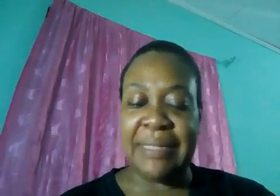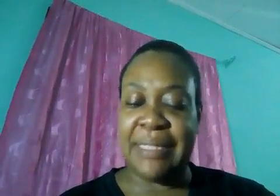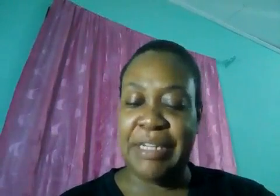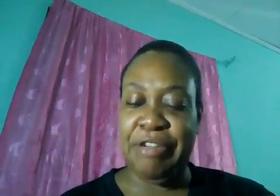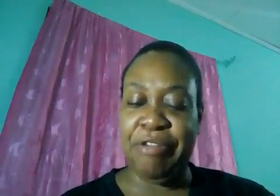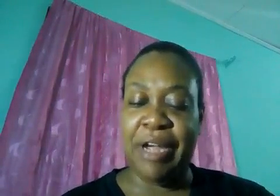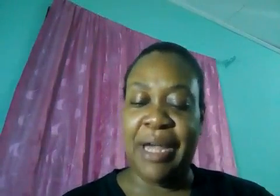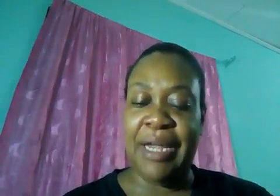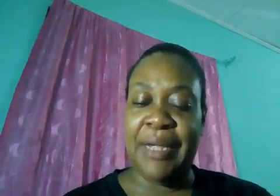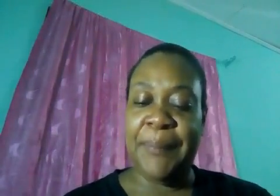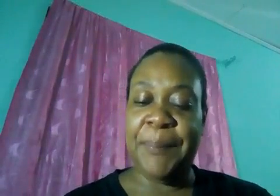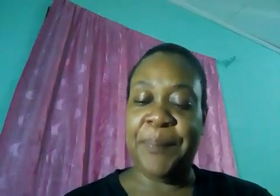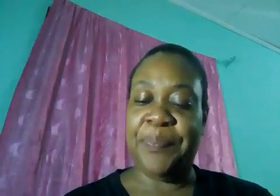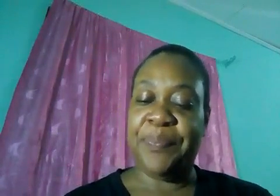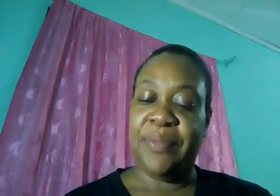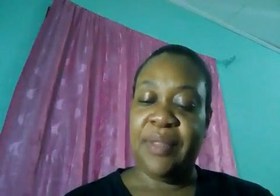materially,